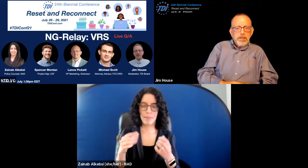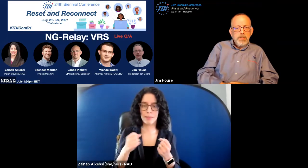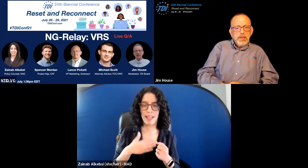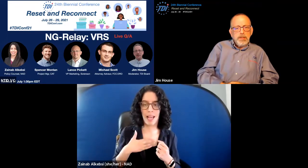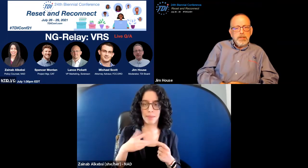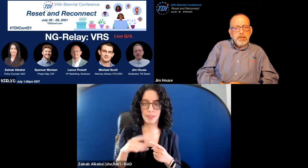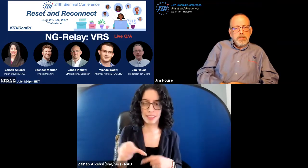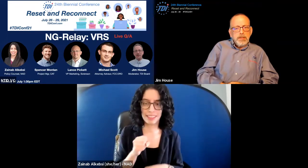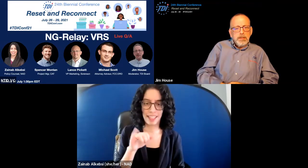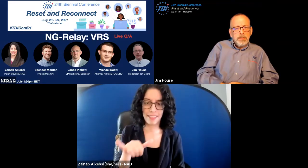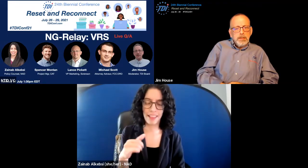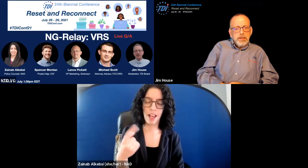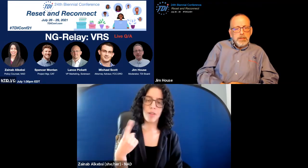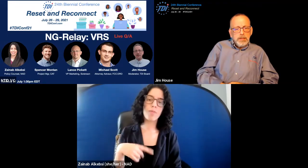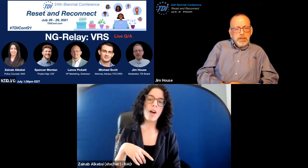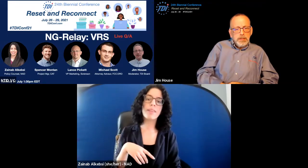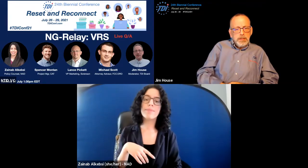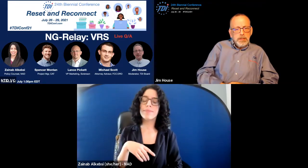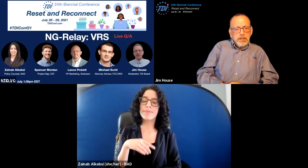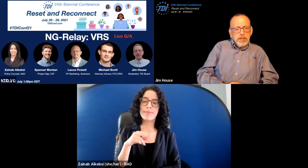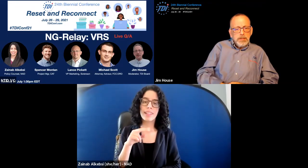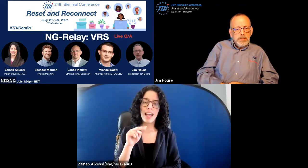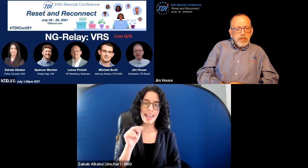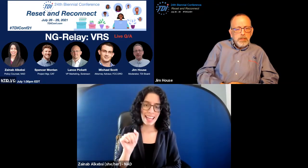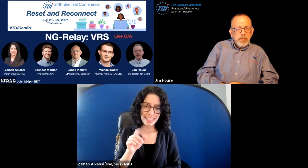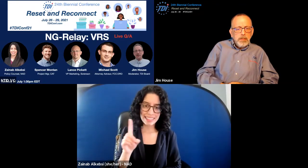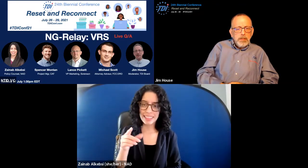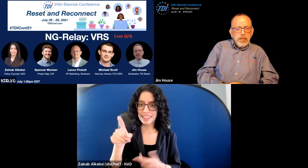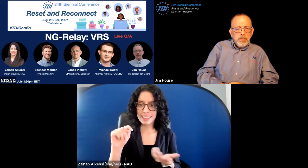Hi, this is Zainab signing. I'd be happy to take the lead on that one.